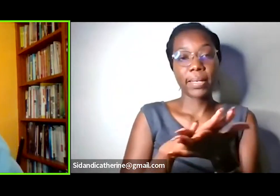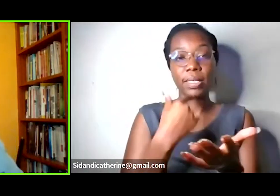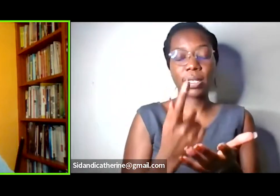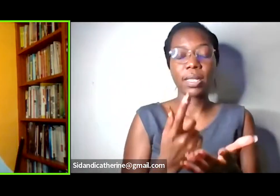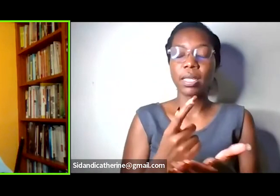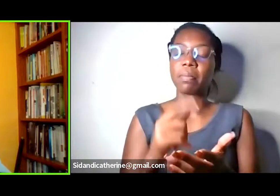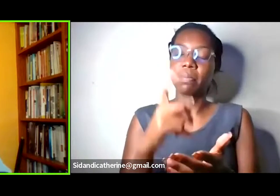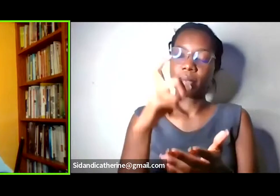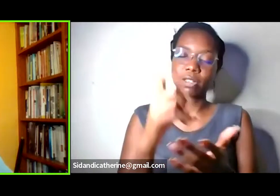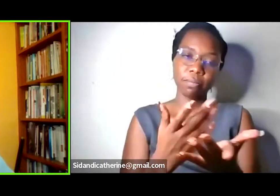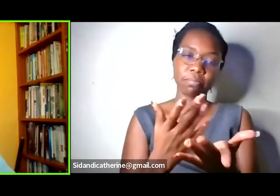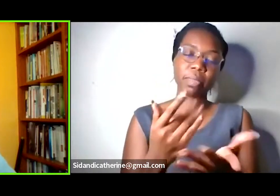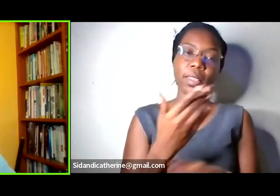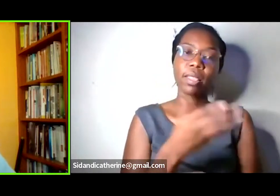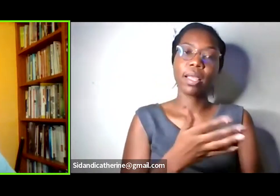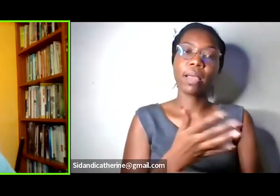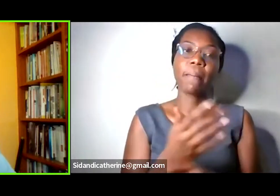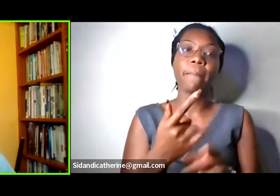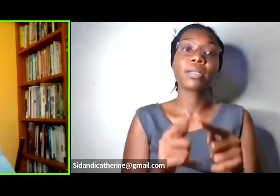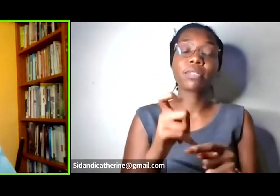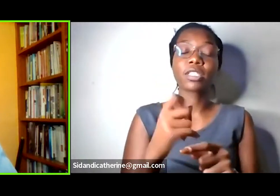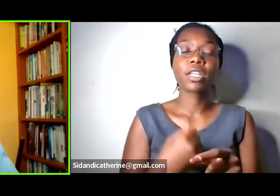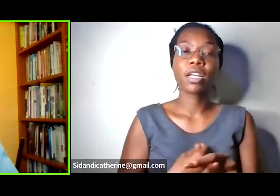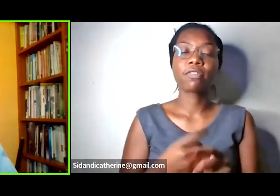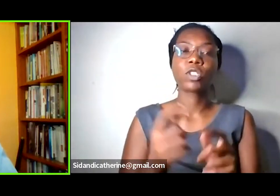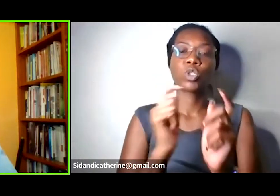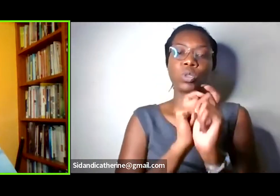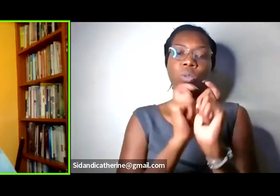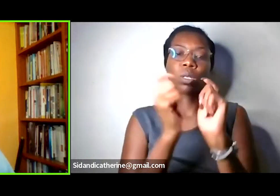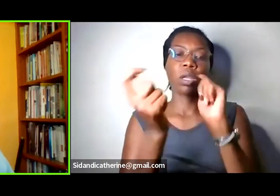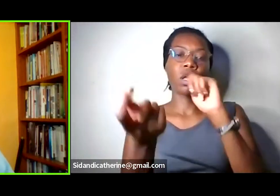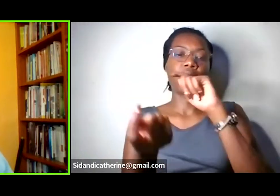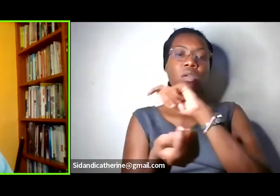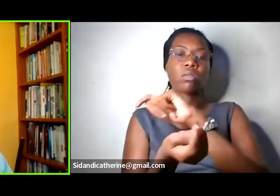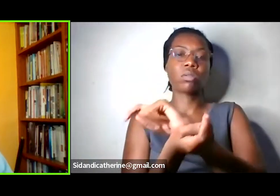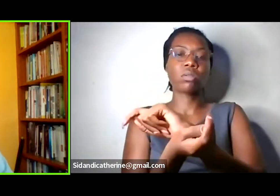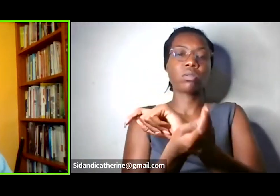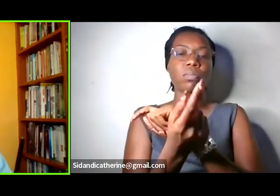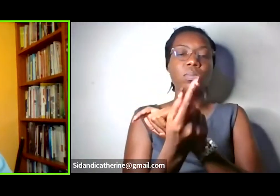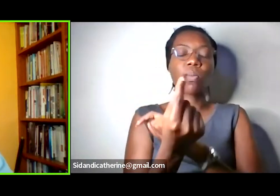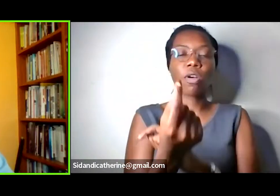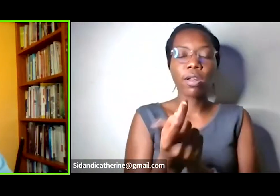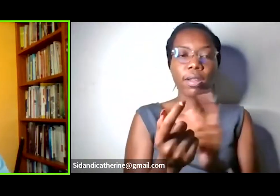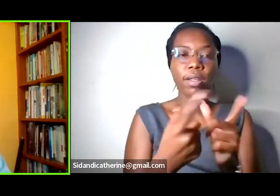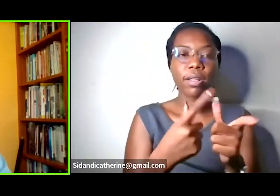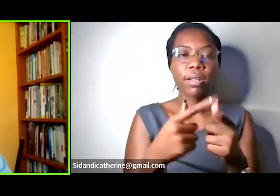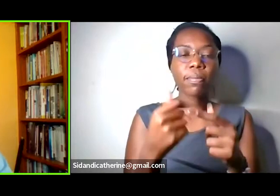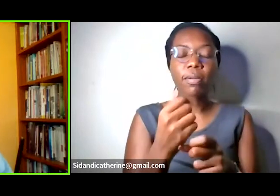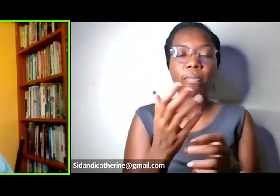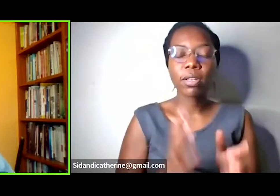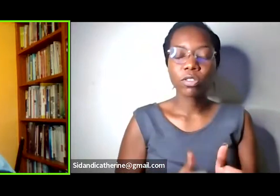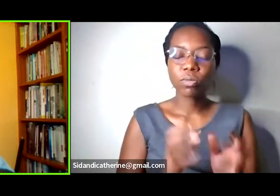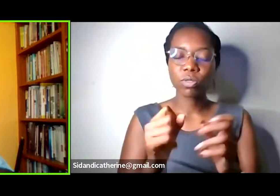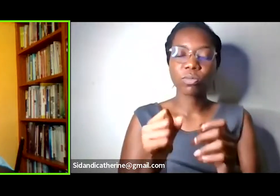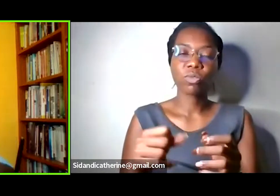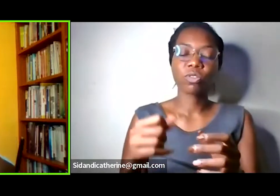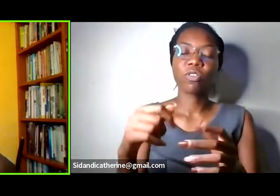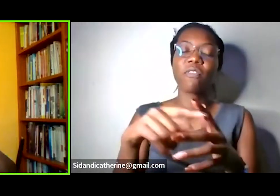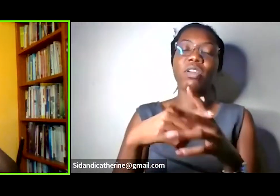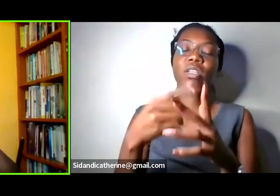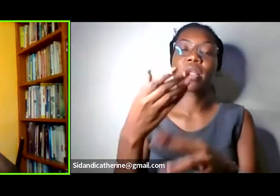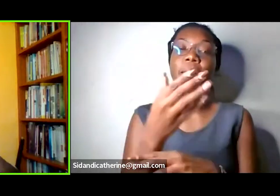soft skills and better engagement through the welcome, through the